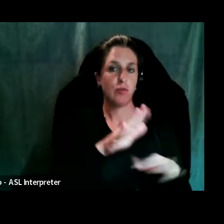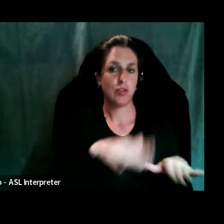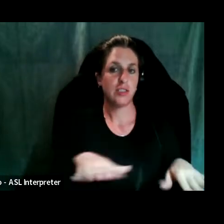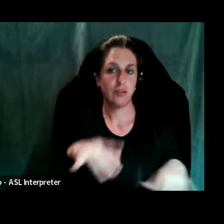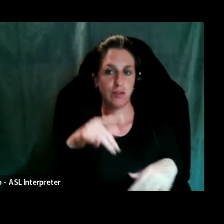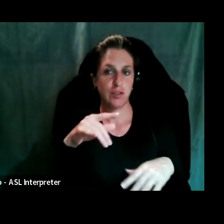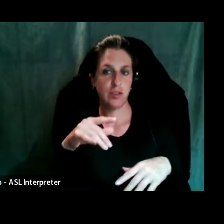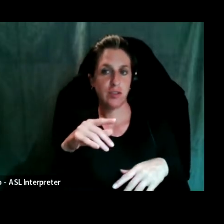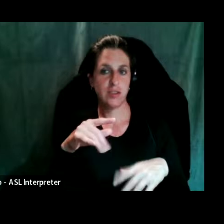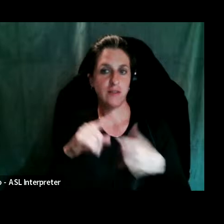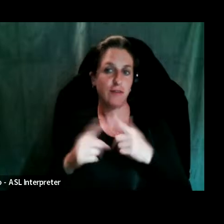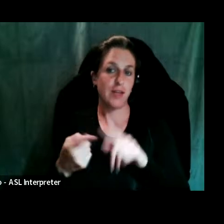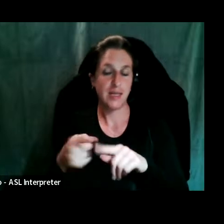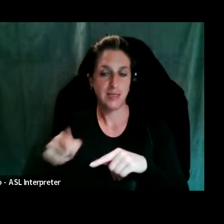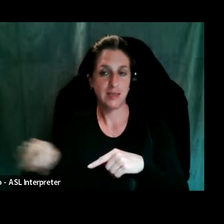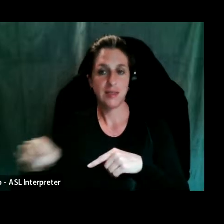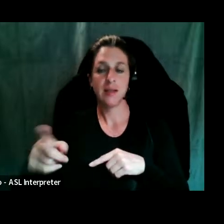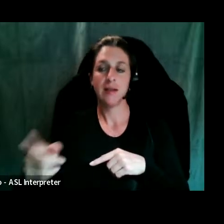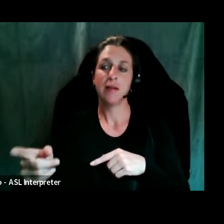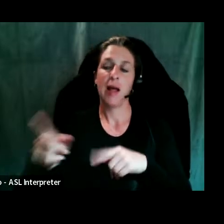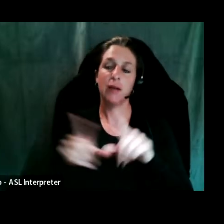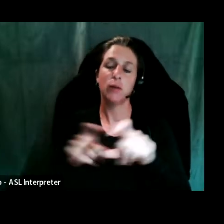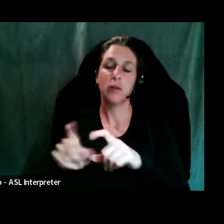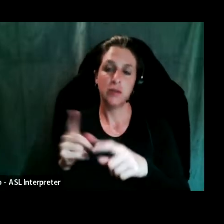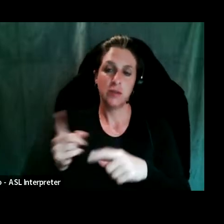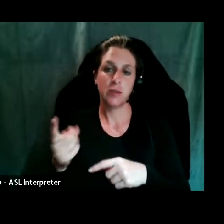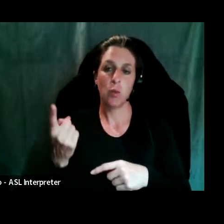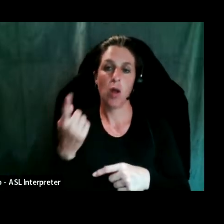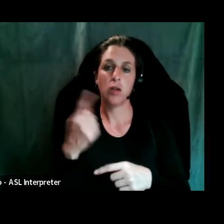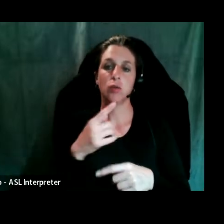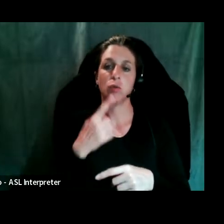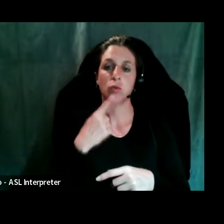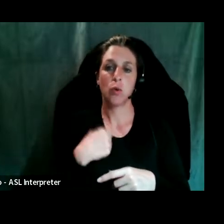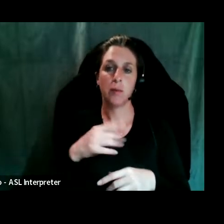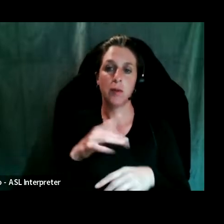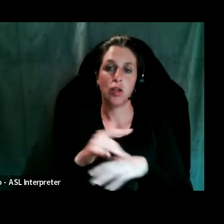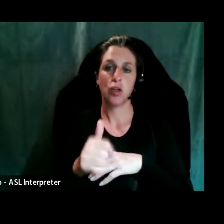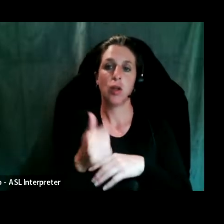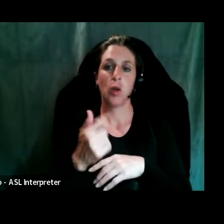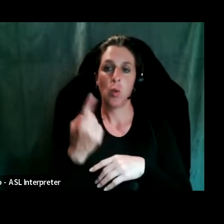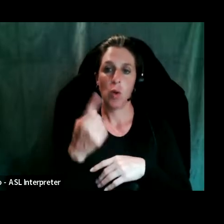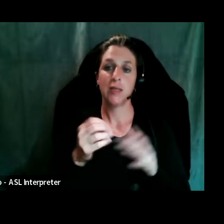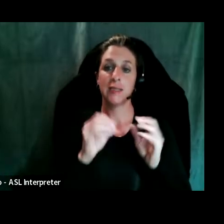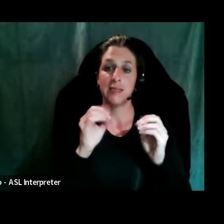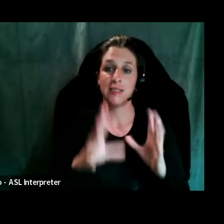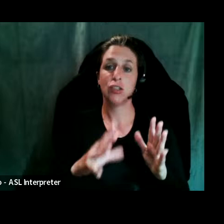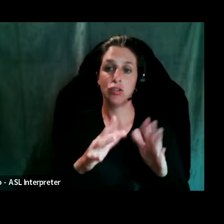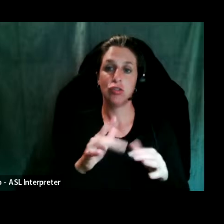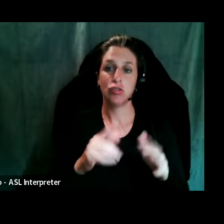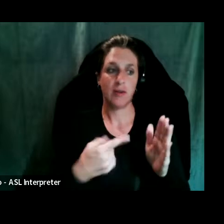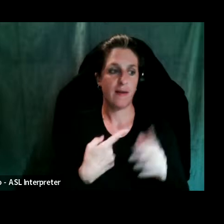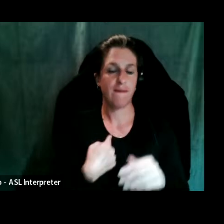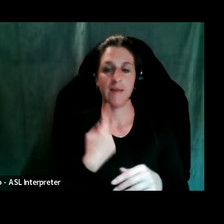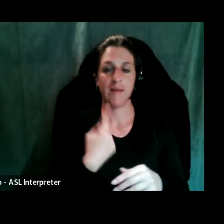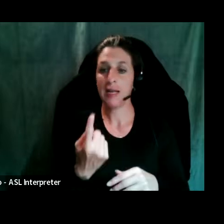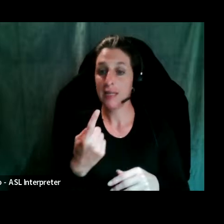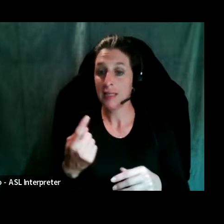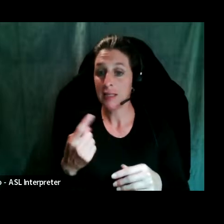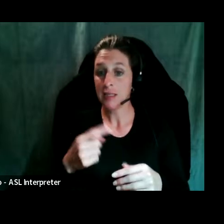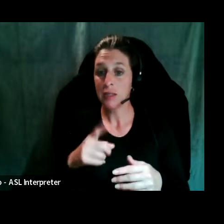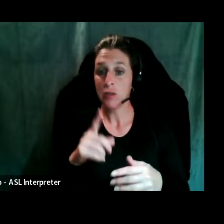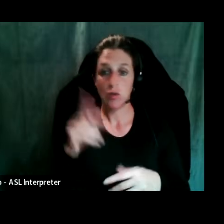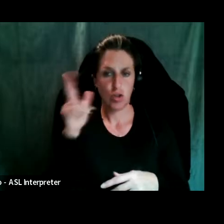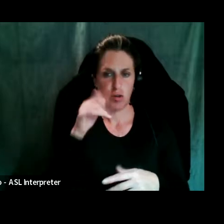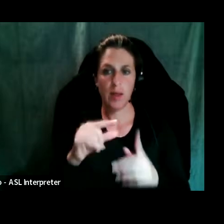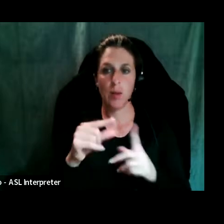ask them questions. And one of them told me that, earlier this year, there was a teacher at school that was offended because someone said that word. And I said, you guys need to stand up for what you know is